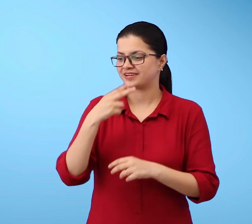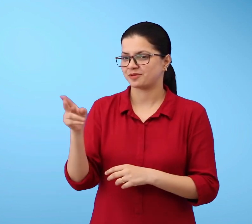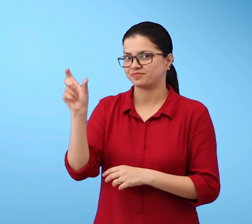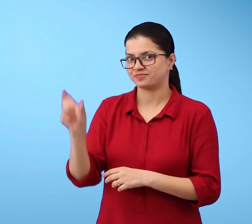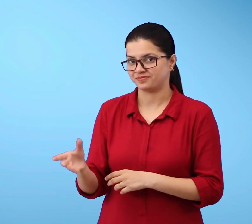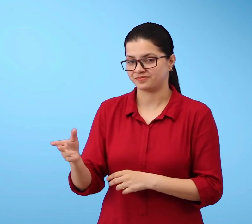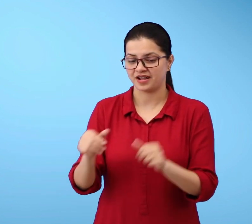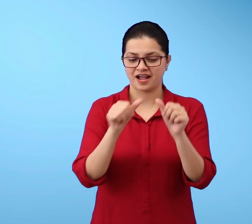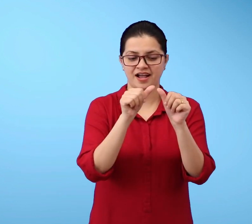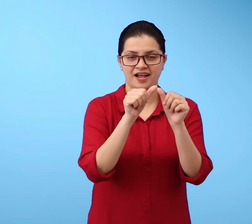Anagha's